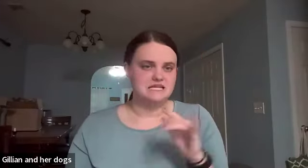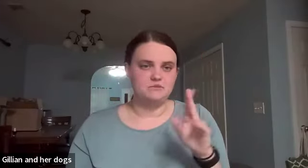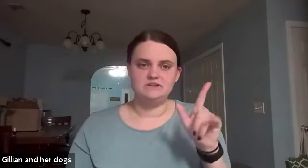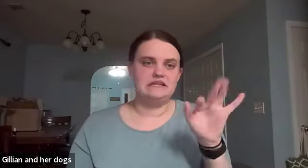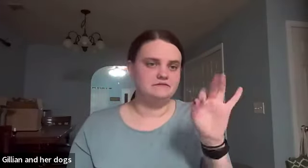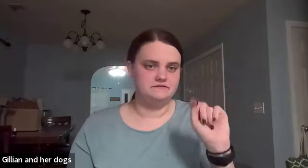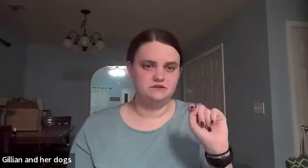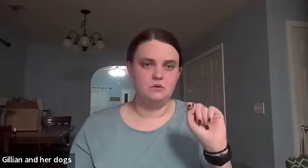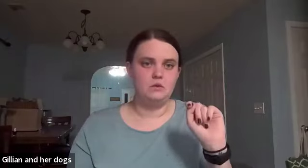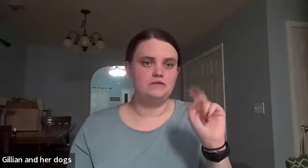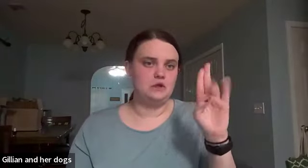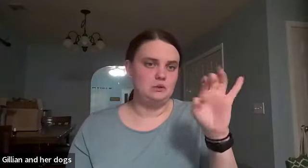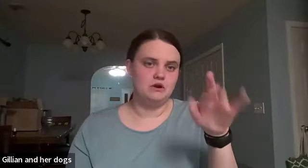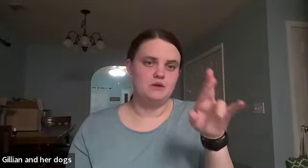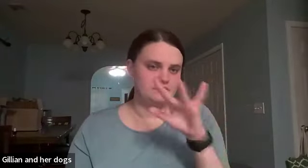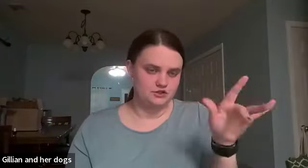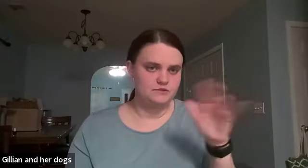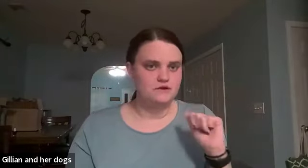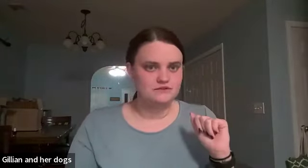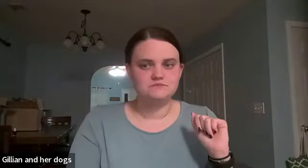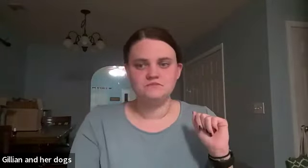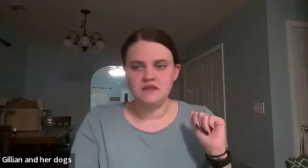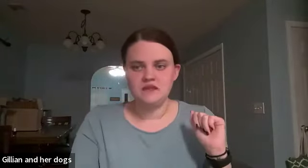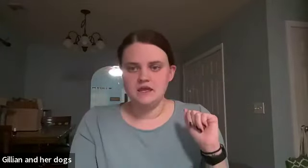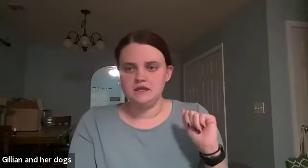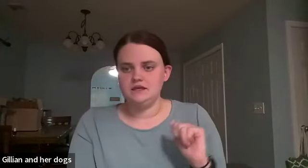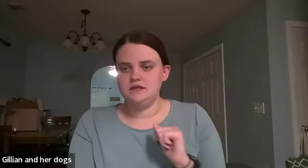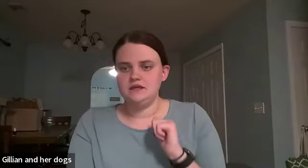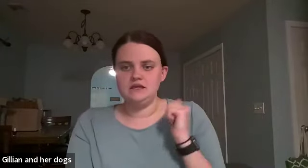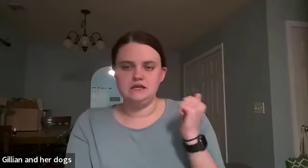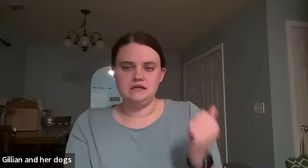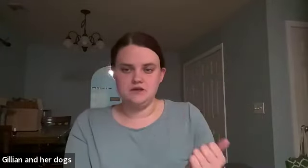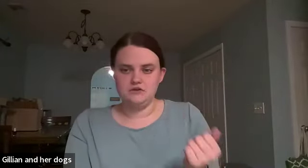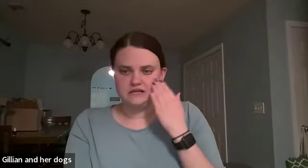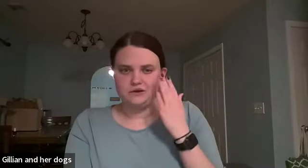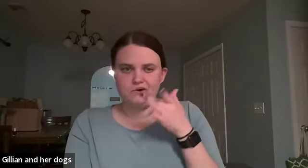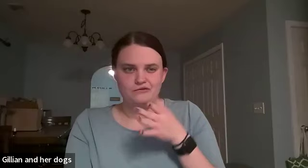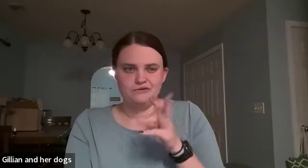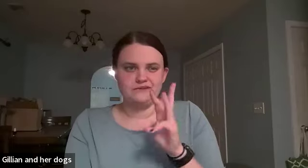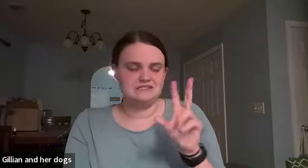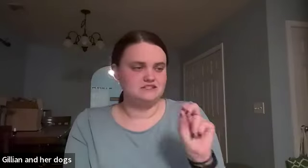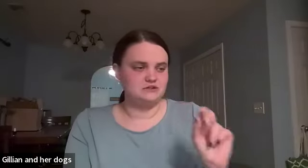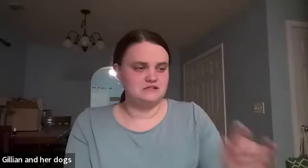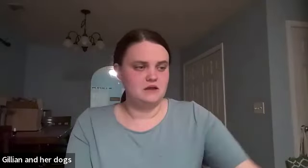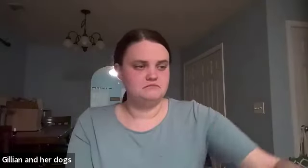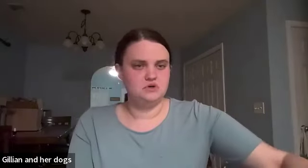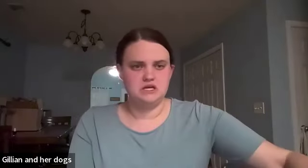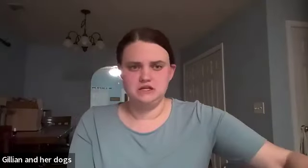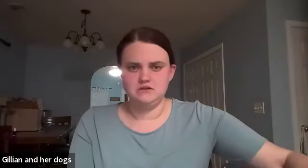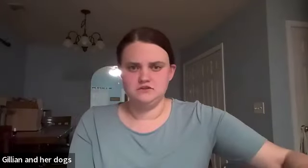Same with Lyft or the Uber. I would finger spell those. Any others? I know we're over the 6:30 time, but any others